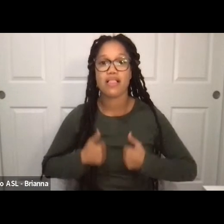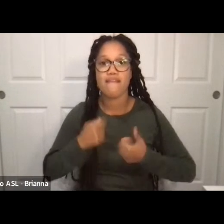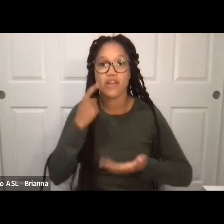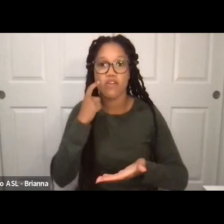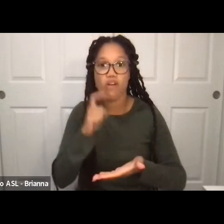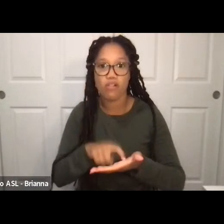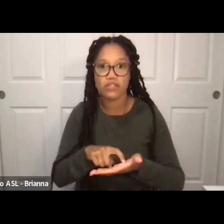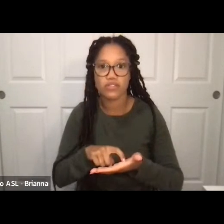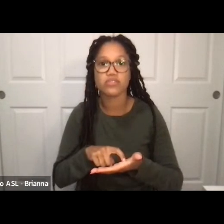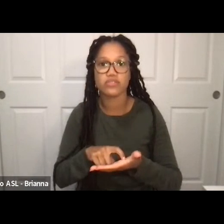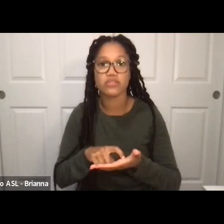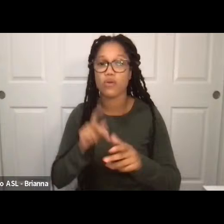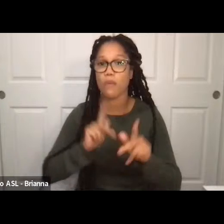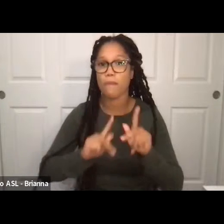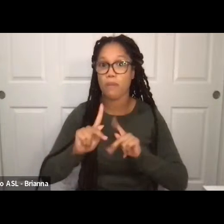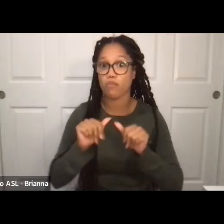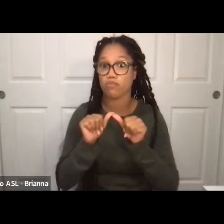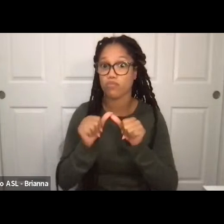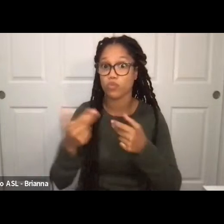continue to join.